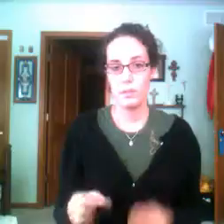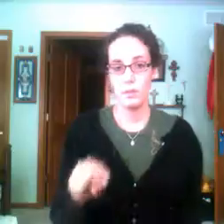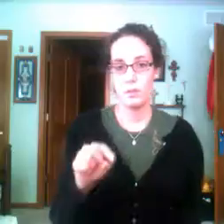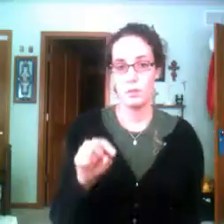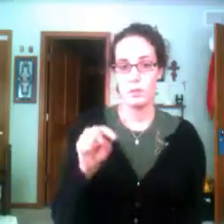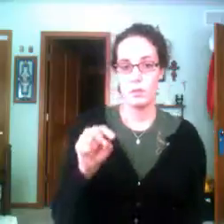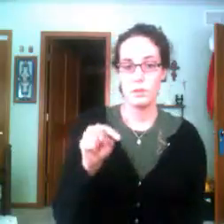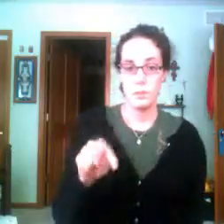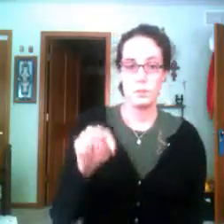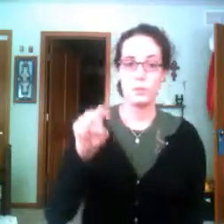0.12120,